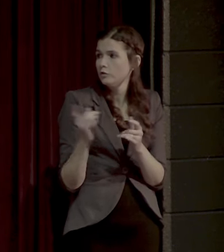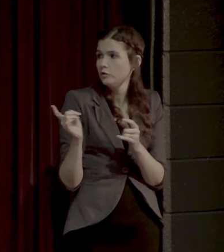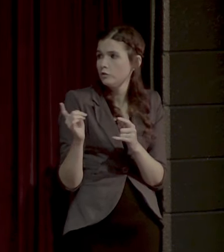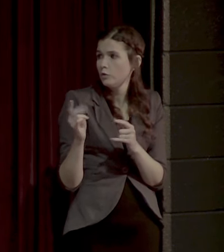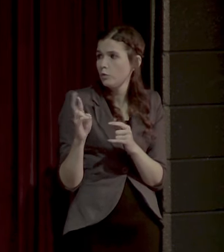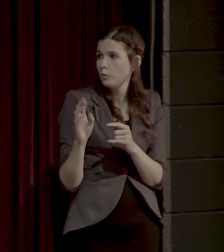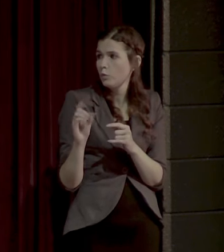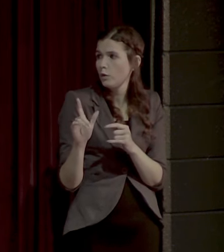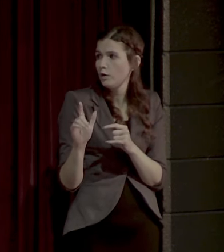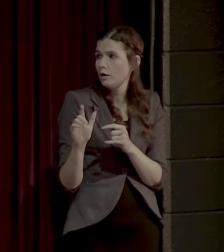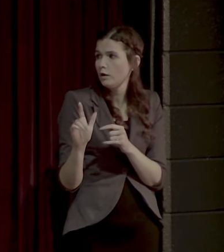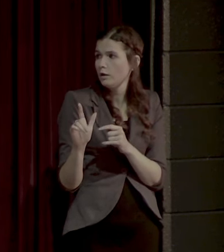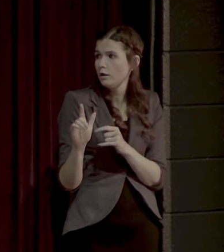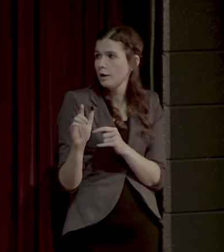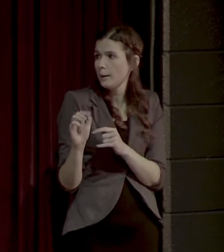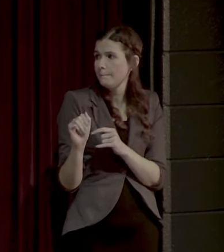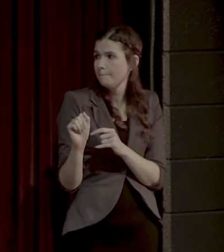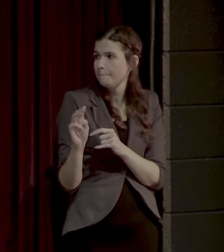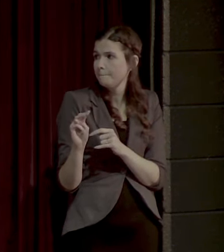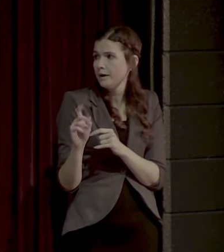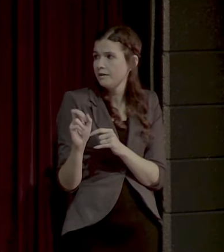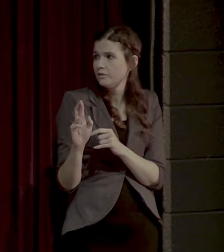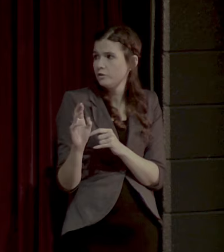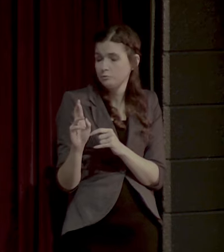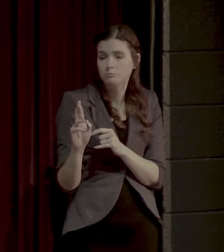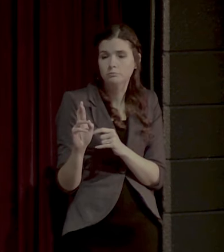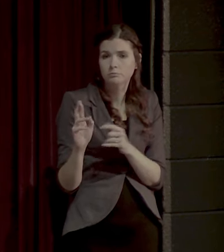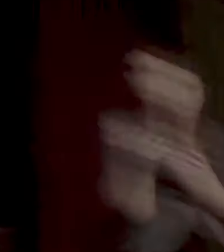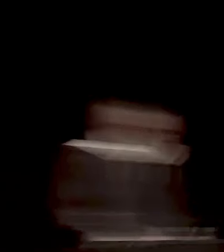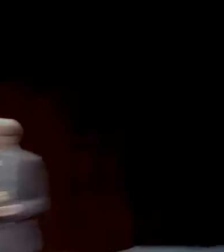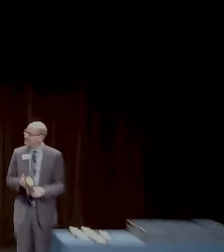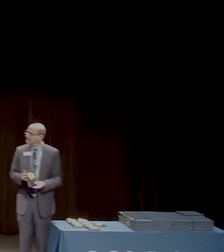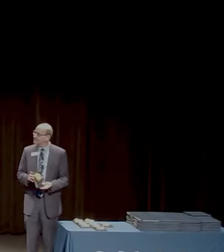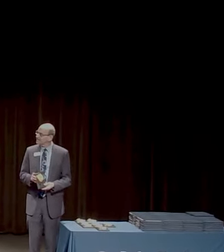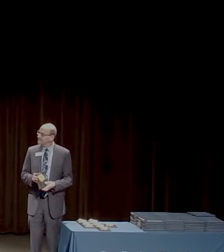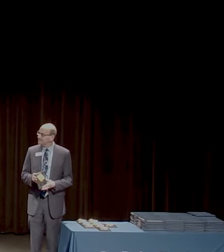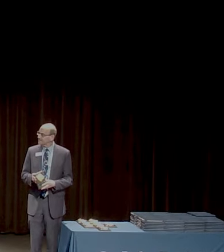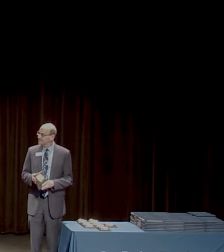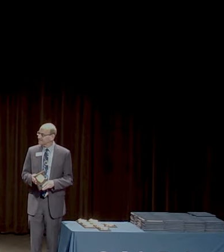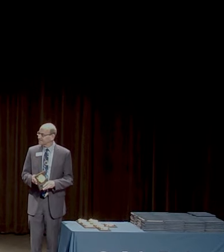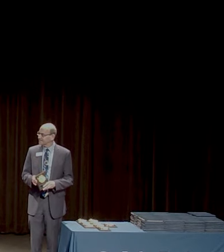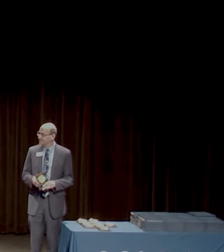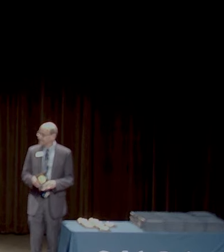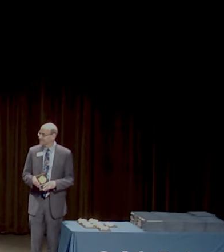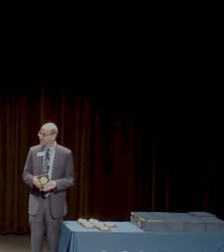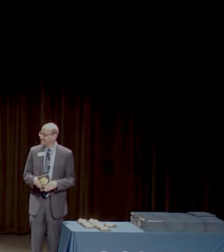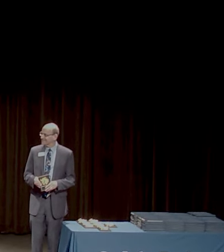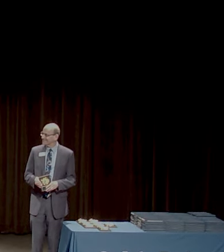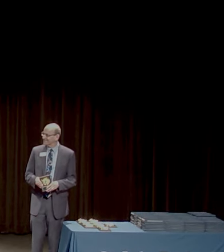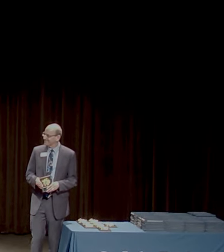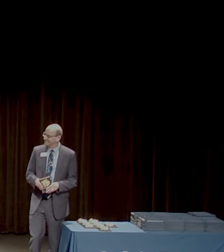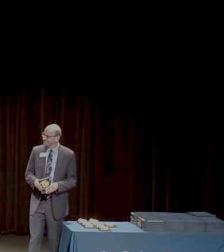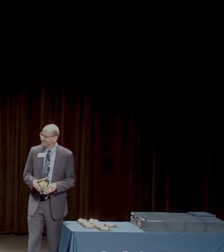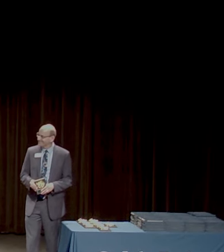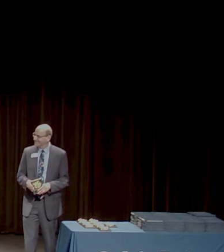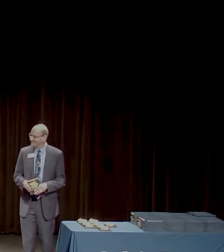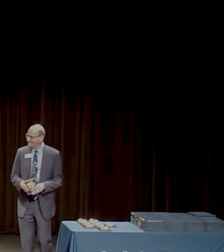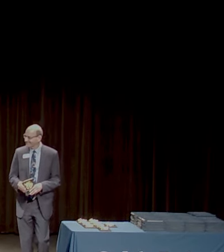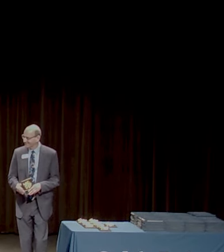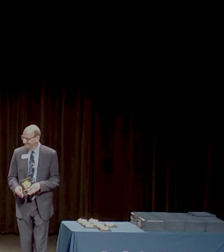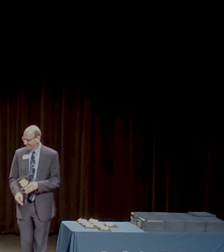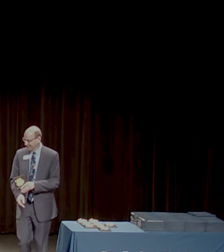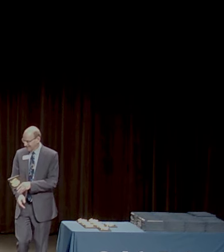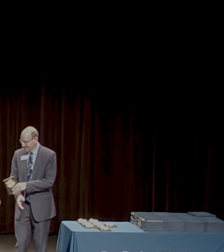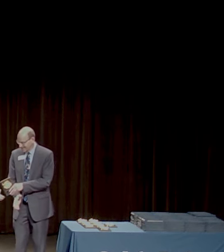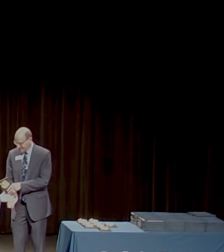and serves as that association's president. She is a member of the Precision Ag Club and Phi Theta Kappa's Honor Society.